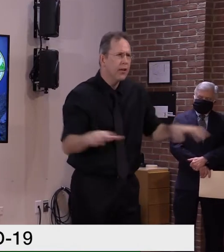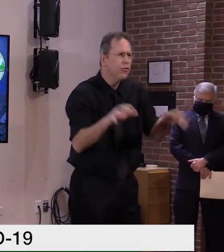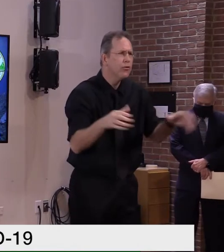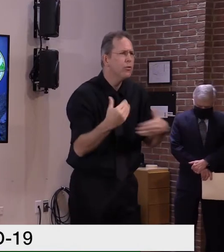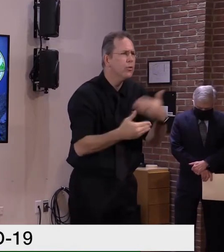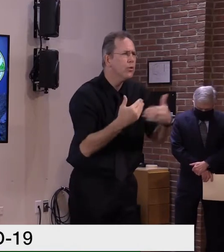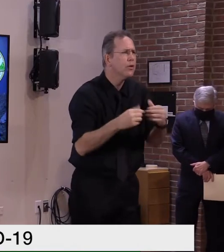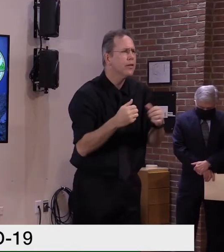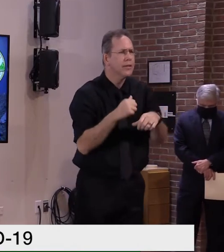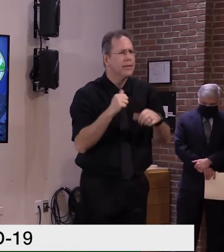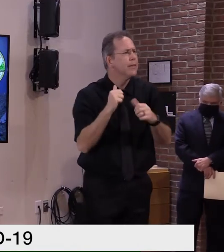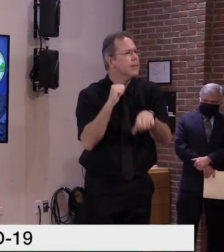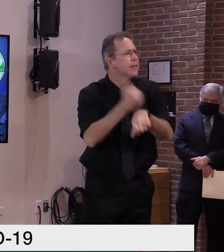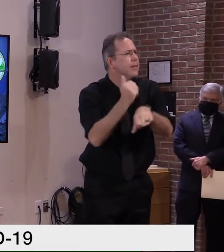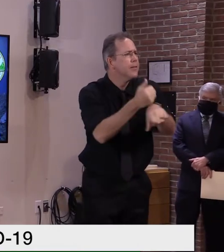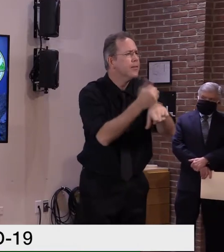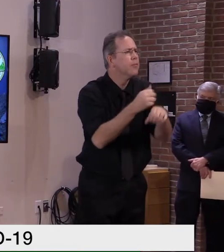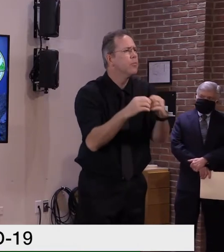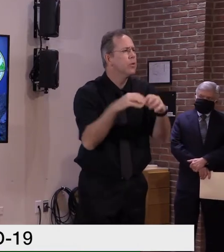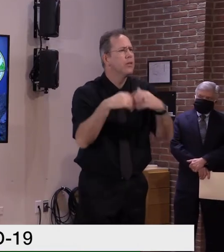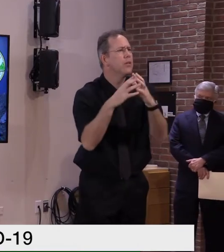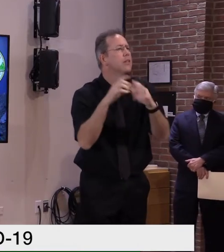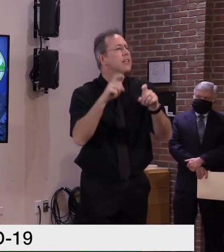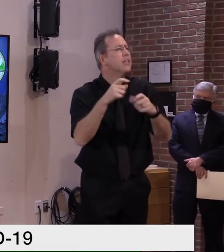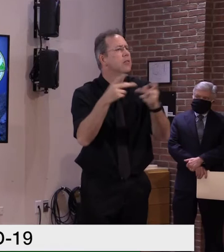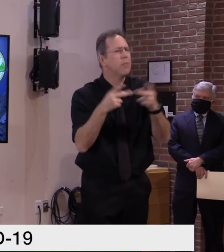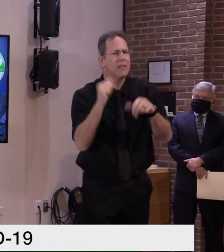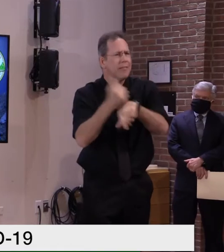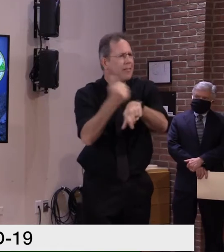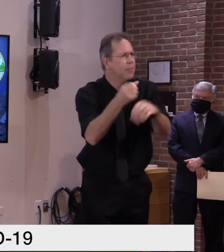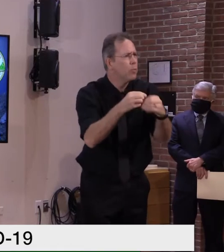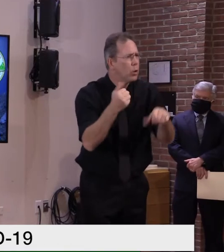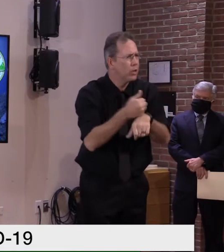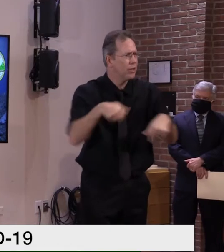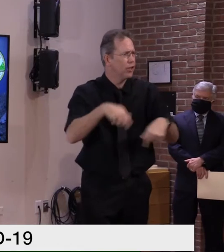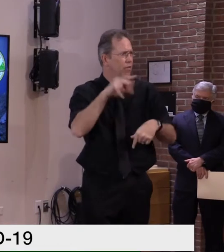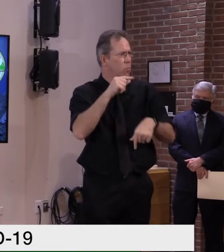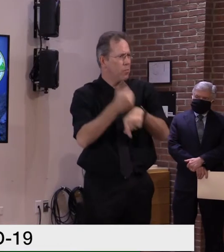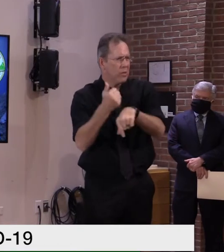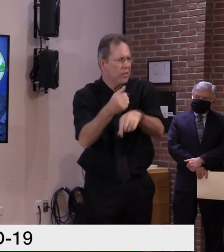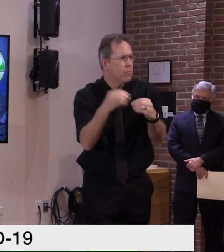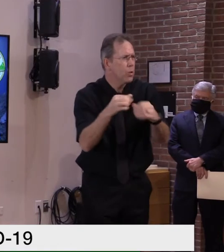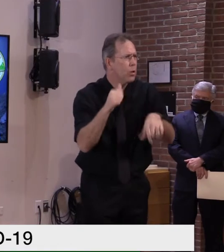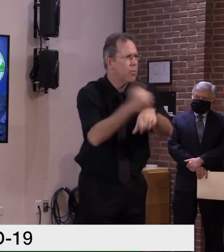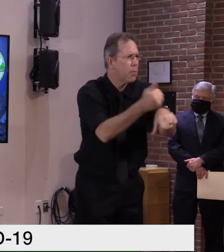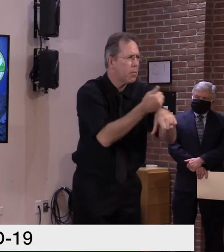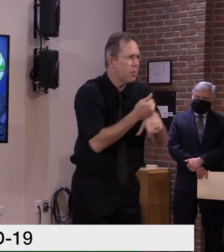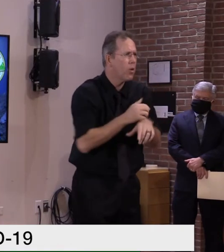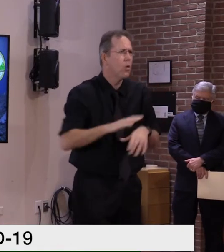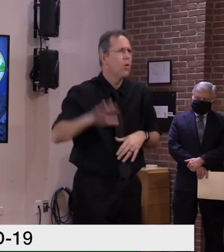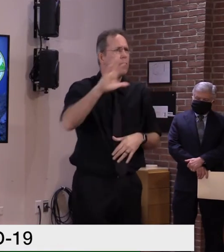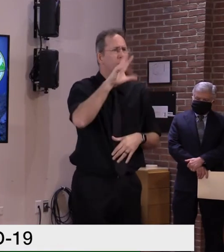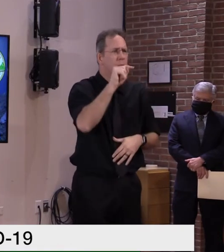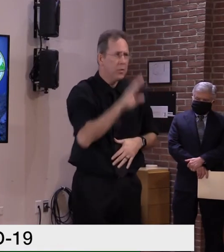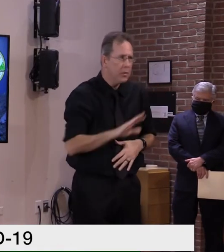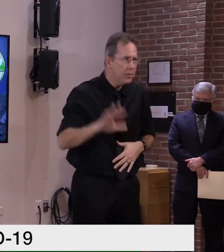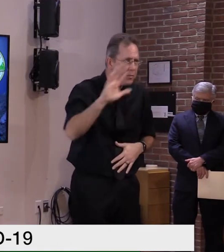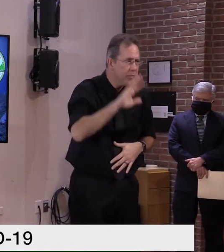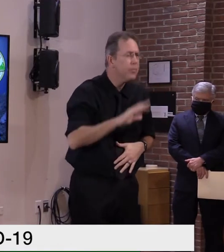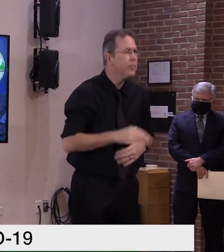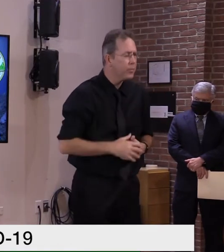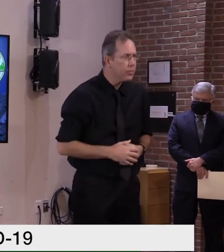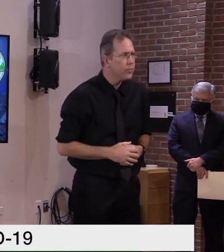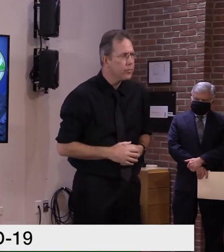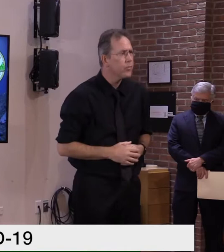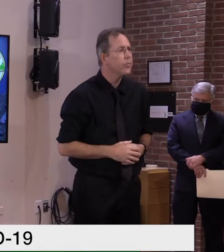sites, giving people more ways to get a test, including more areas of the state and more convenient hours for those who are working.